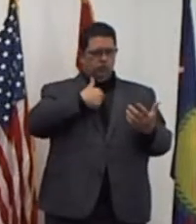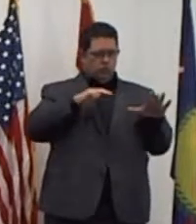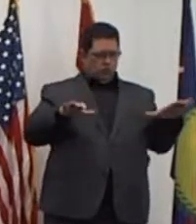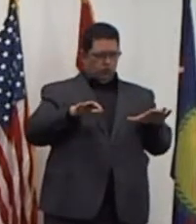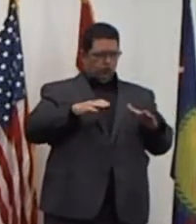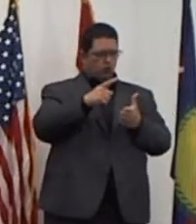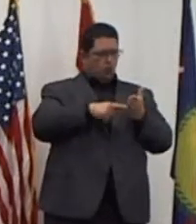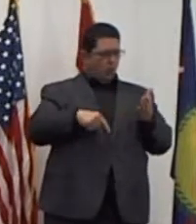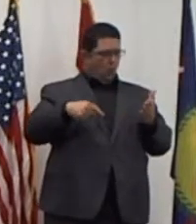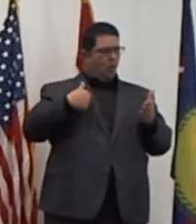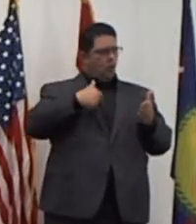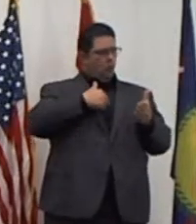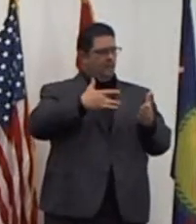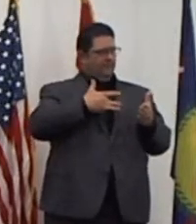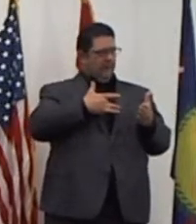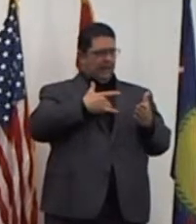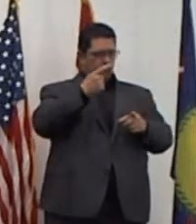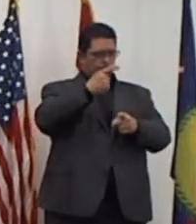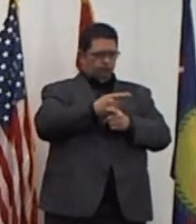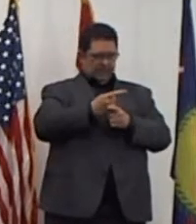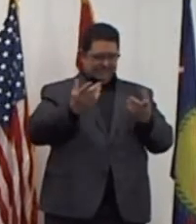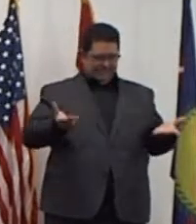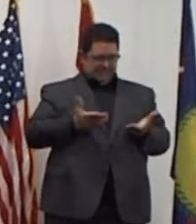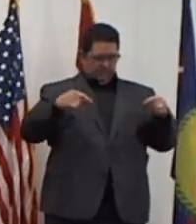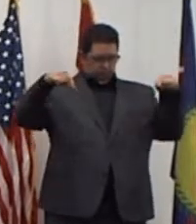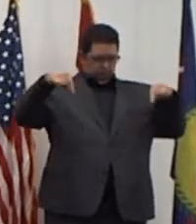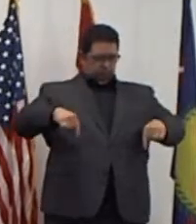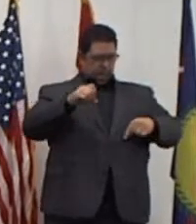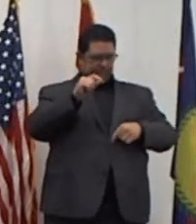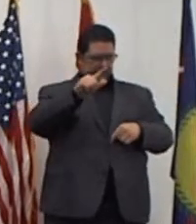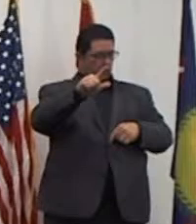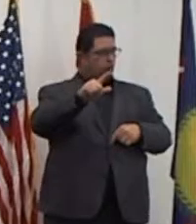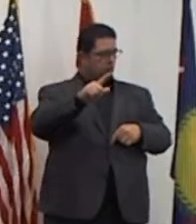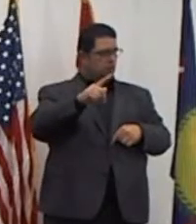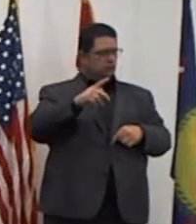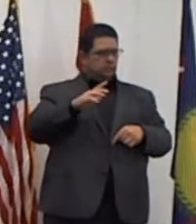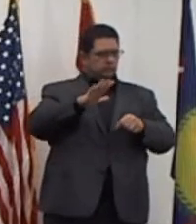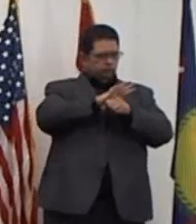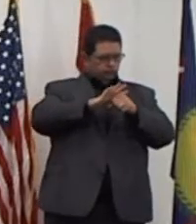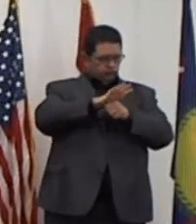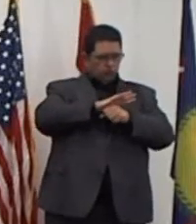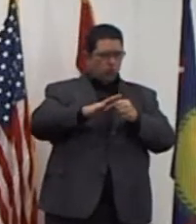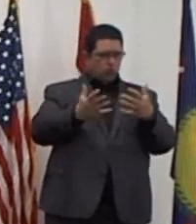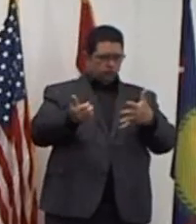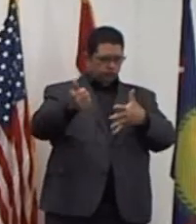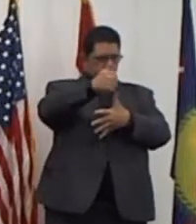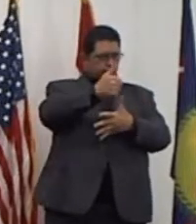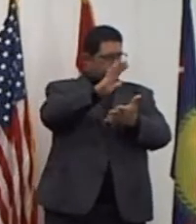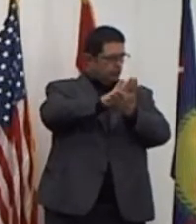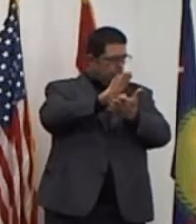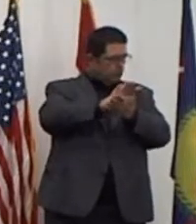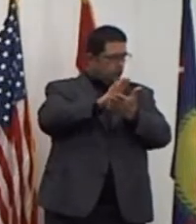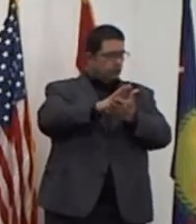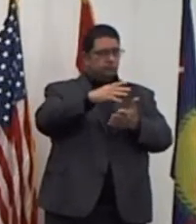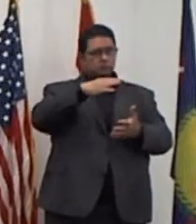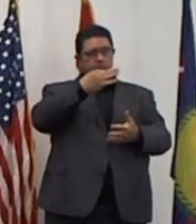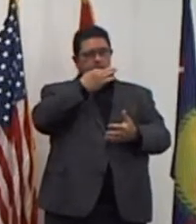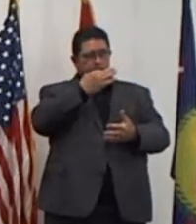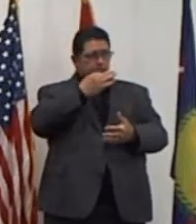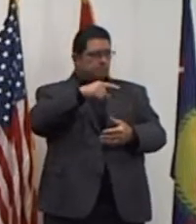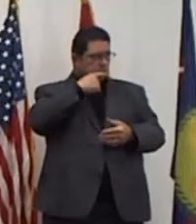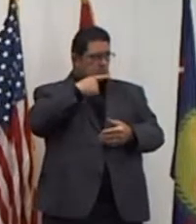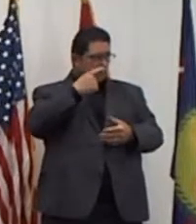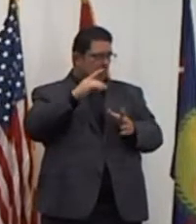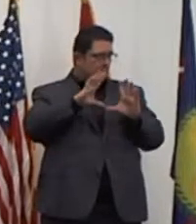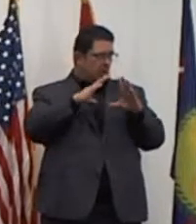St. Louis County what we think is right, and those decisions will be made by our local officials, local superintendents, pediatricians, and public health officials.